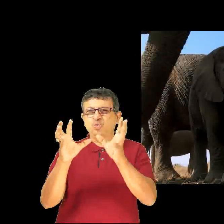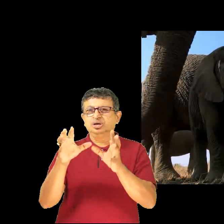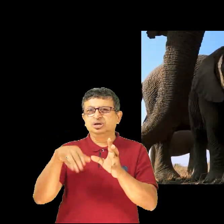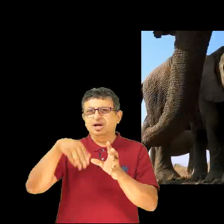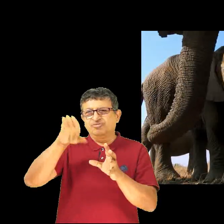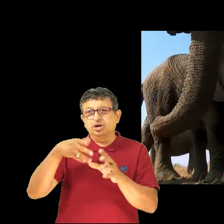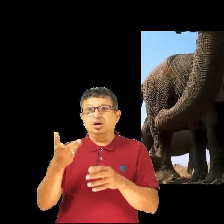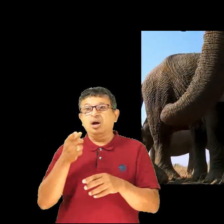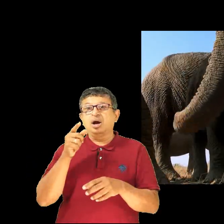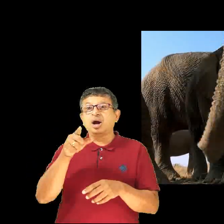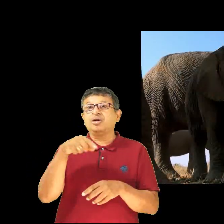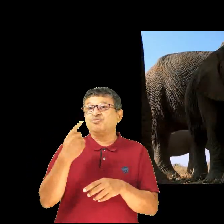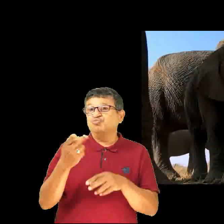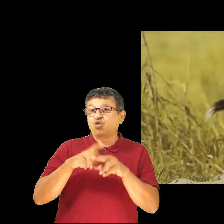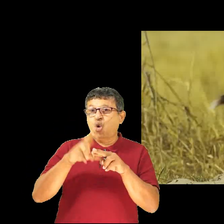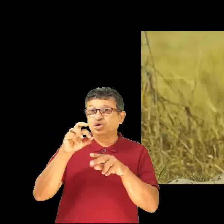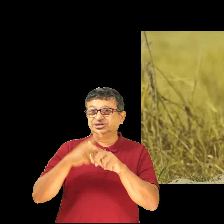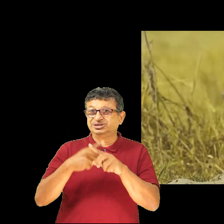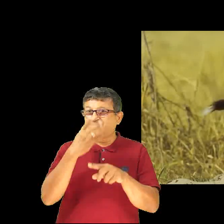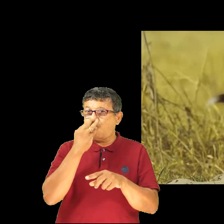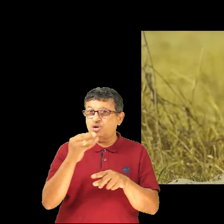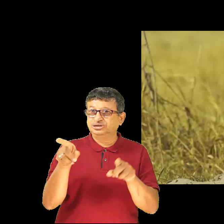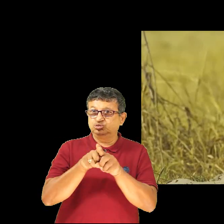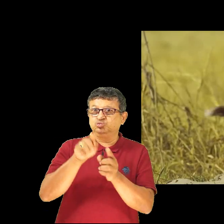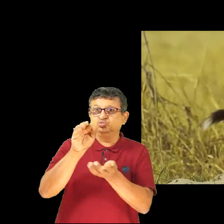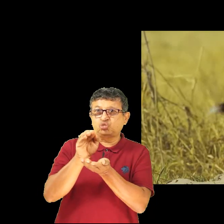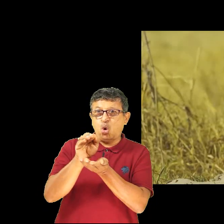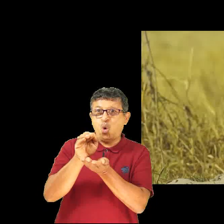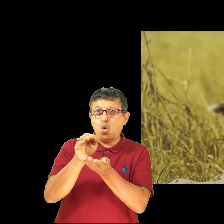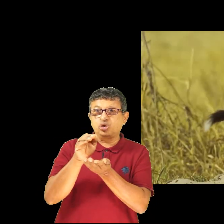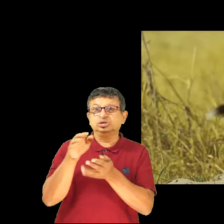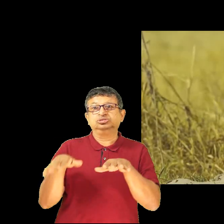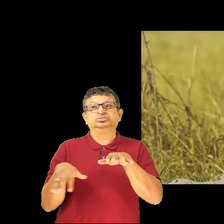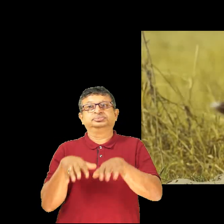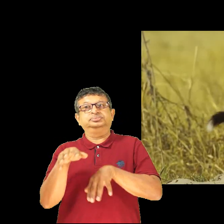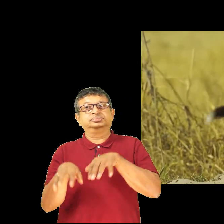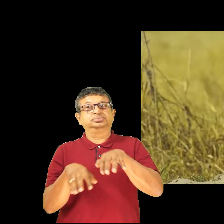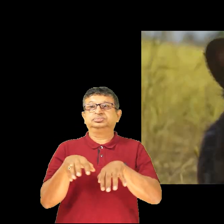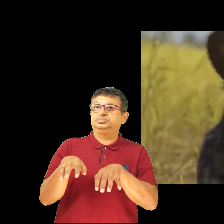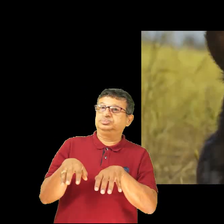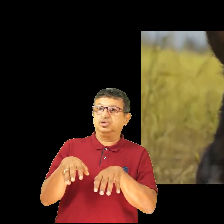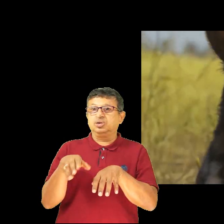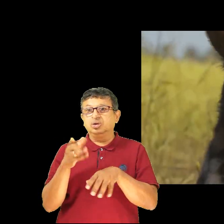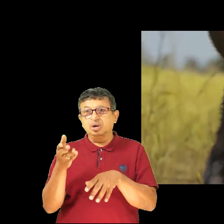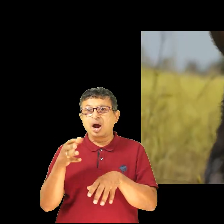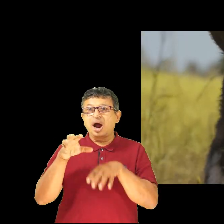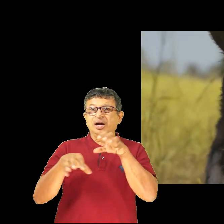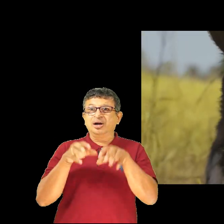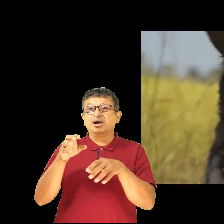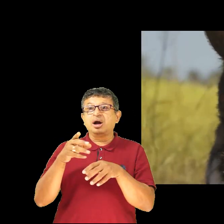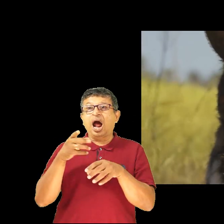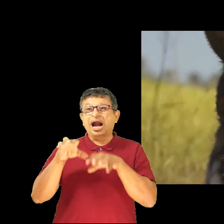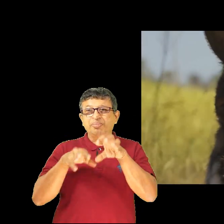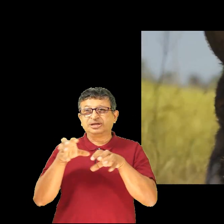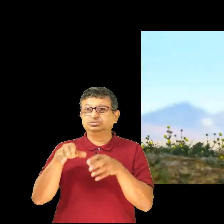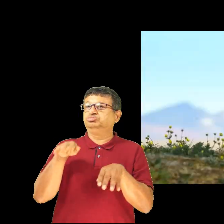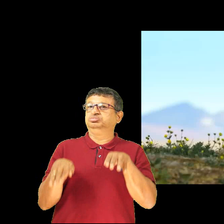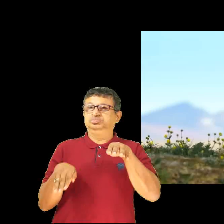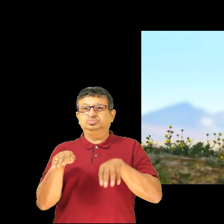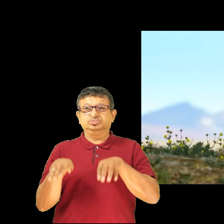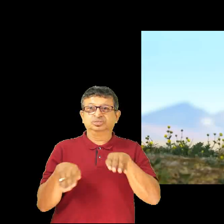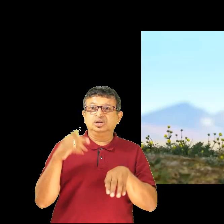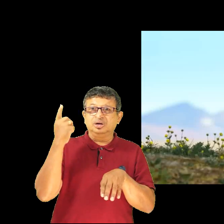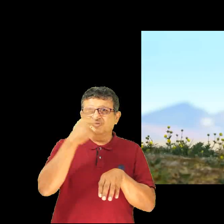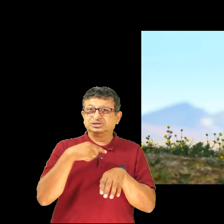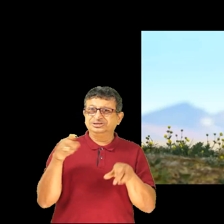level by bringing together the worlds of biology, zoology, arts, and robotics to create animal robots that look exactly the same as the real ones.